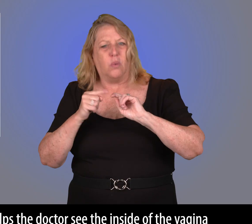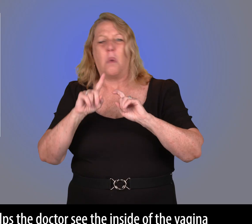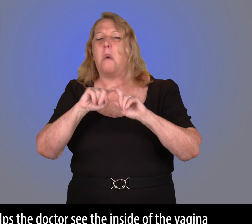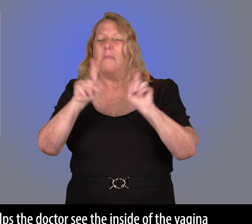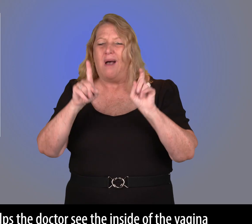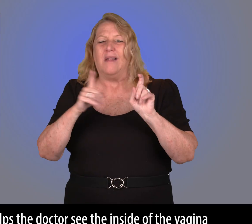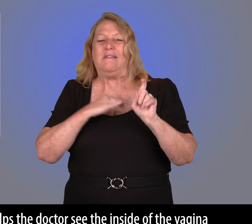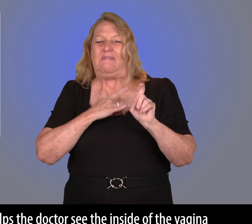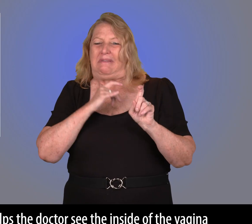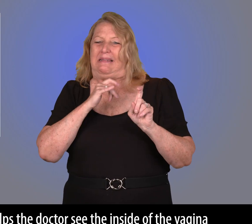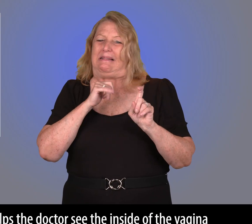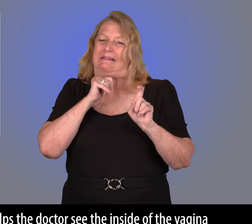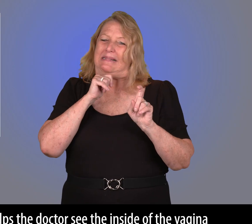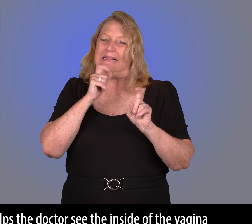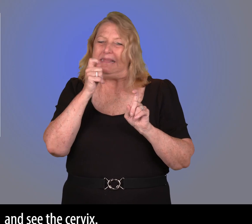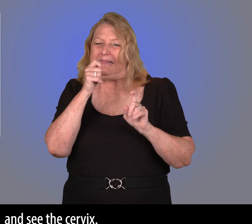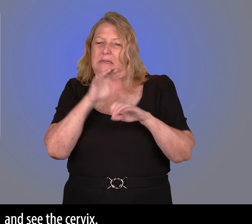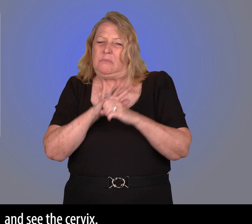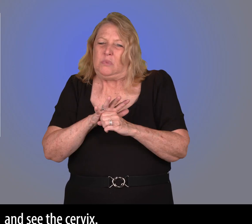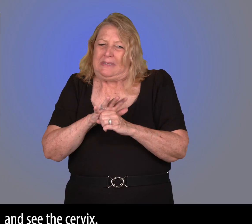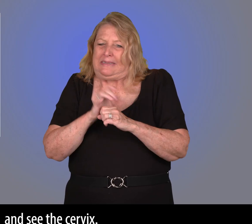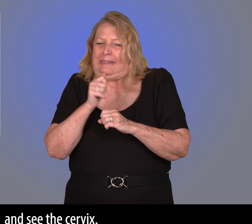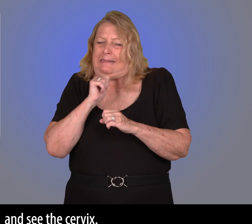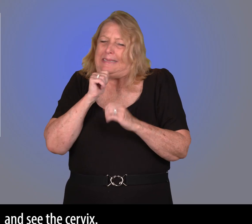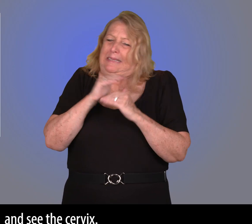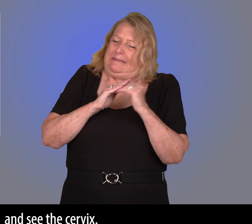vagina and see the cervix.